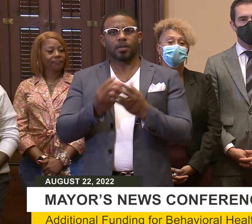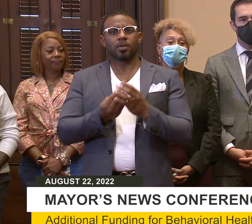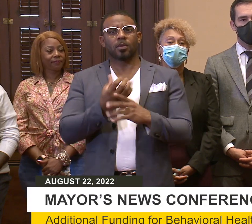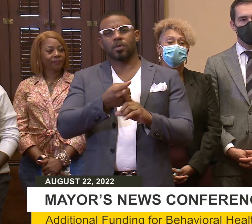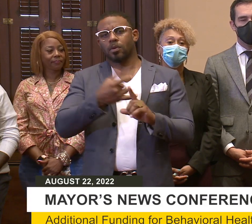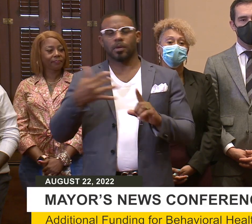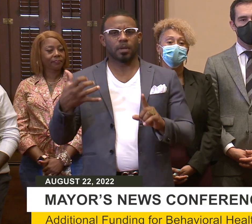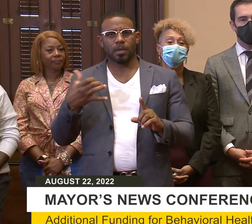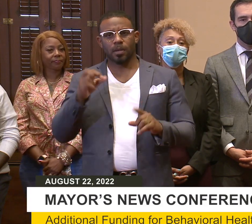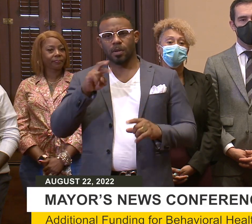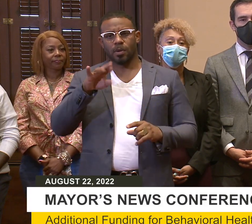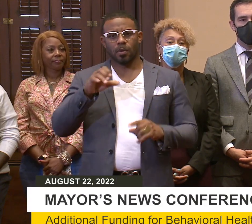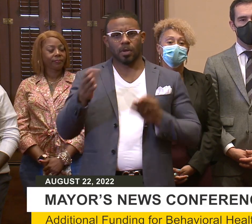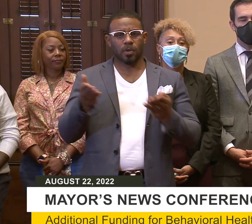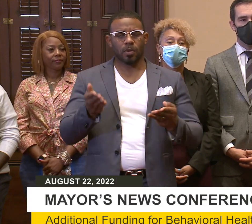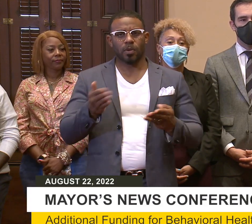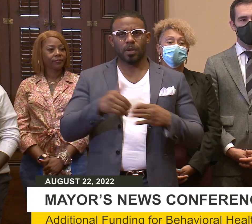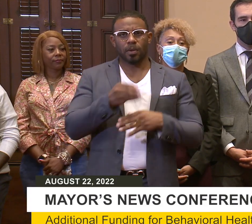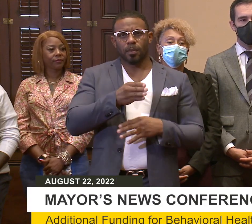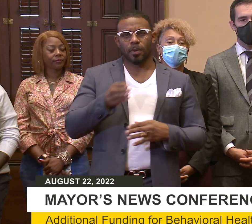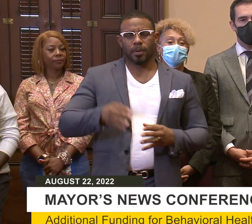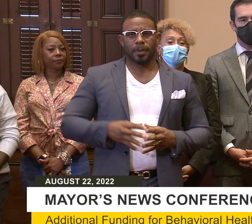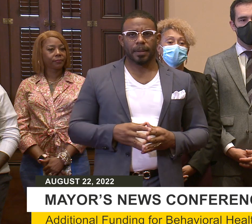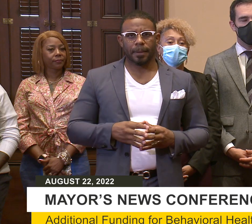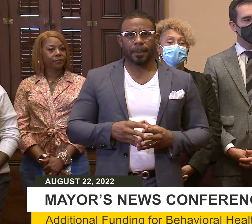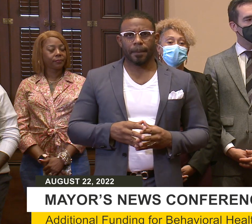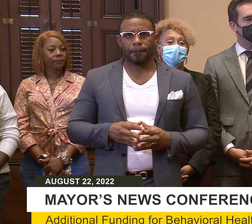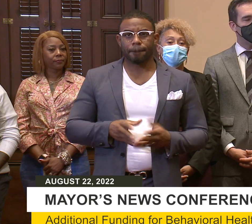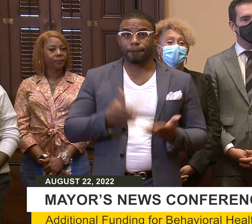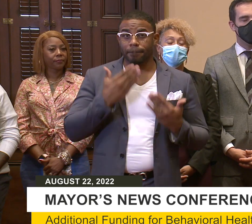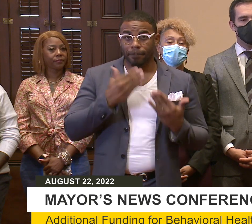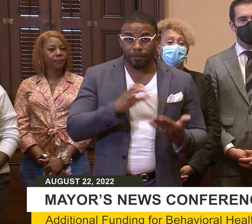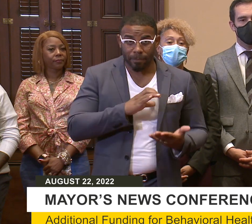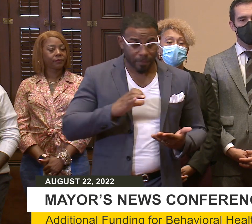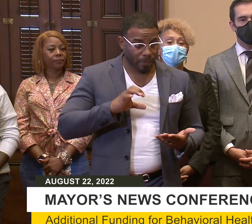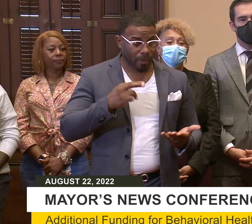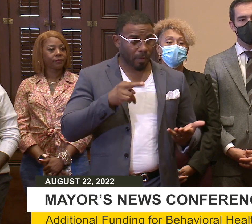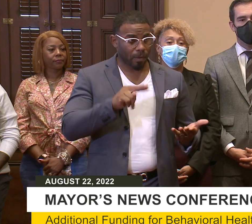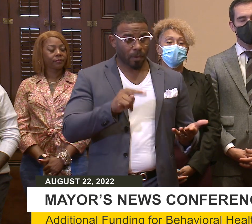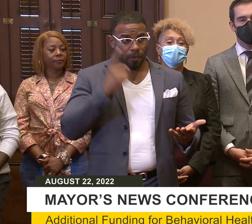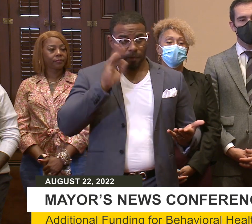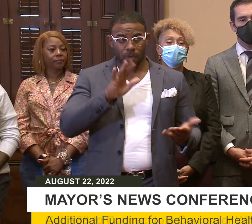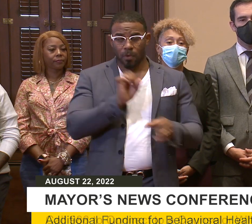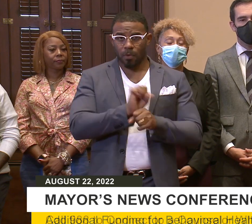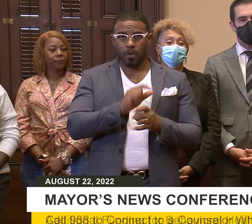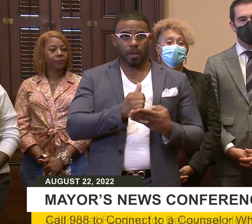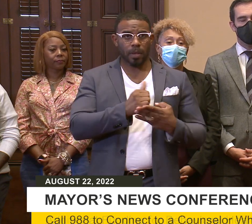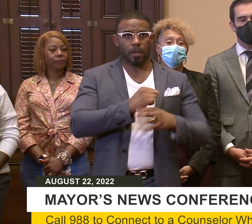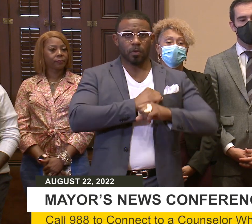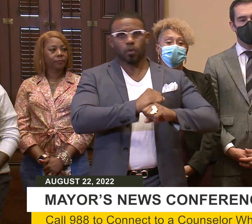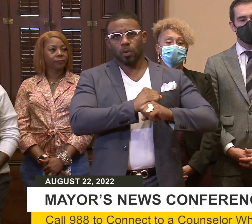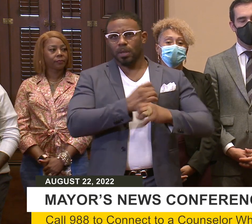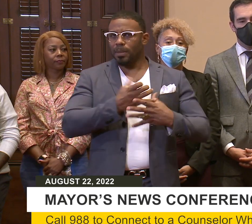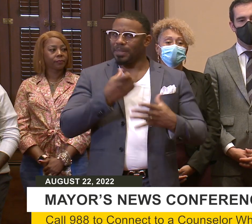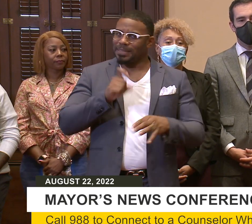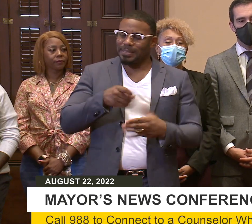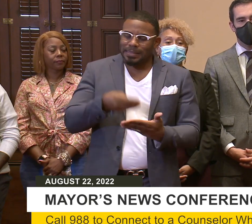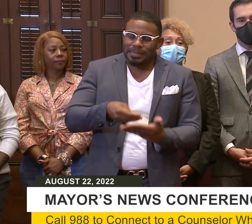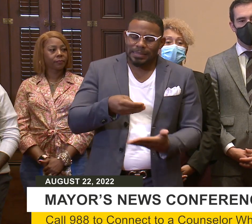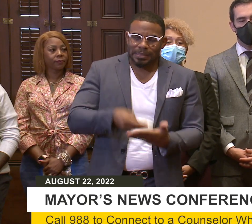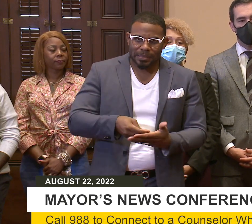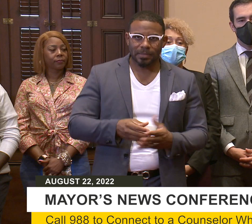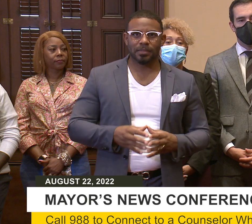and expand crisis services in Baltimore. Thank you, Councilman Cohen, for your work to help secure this much-needed